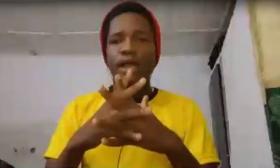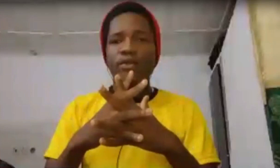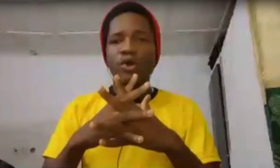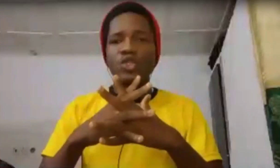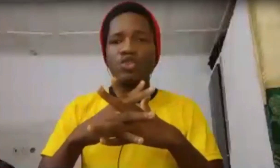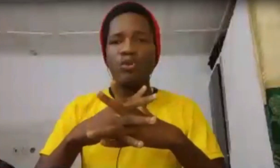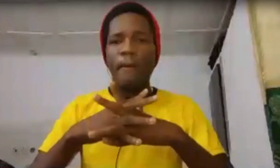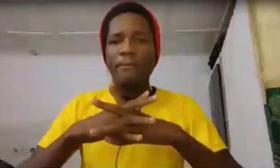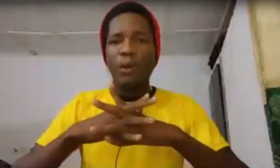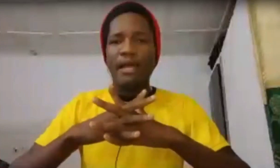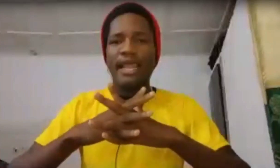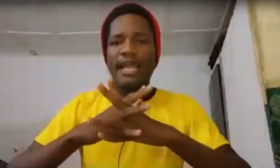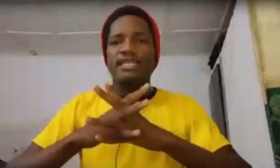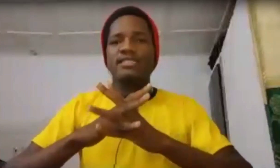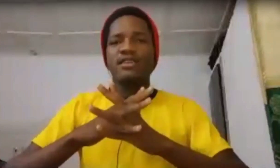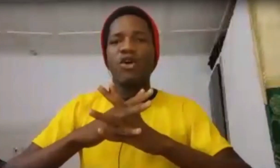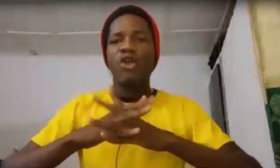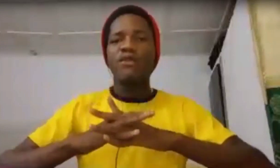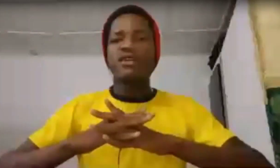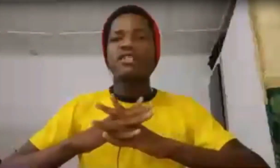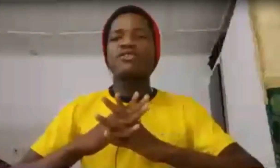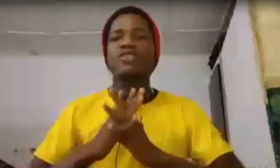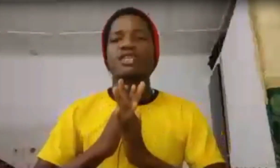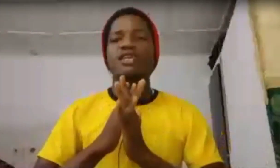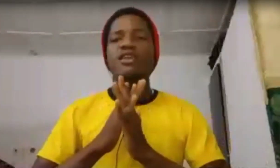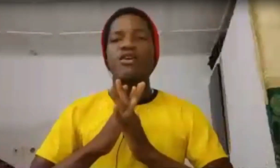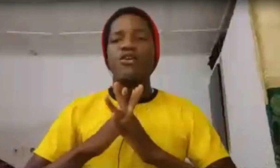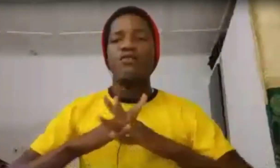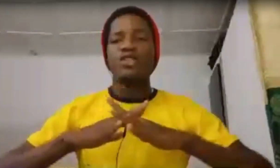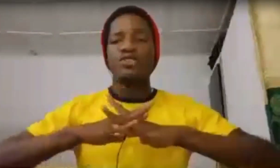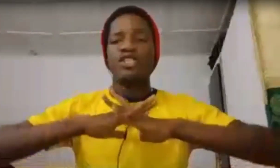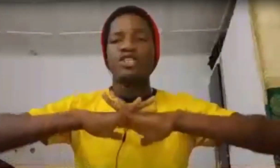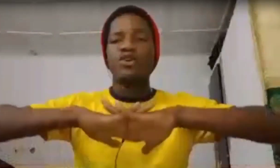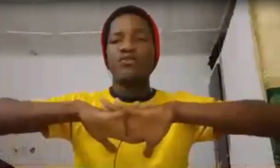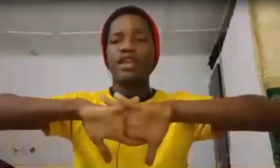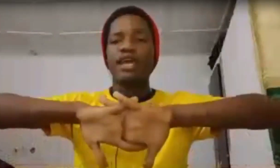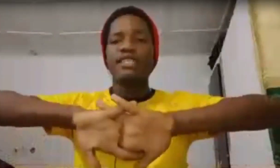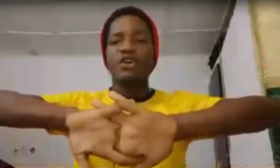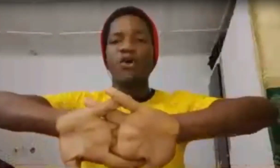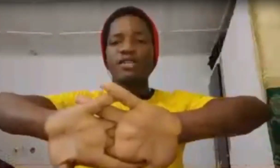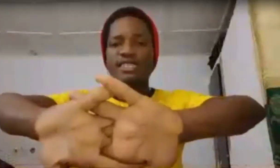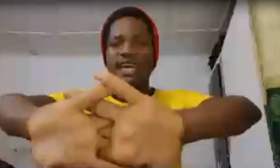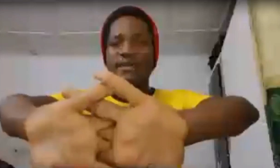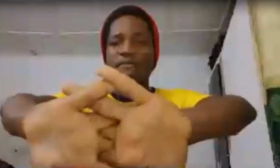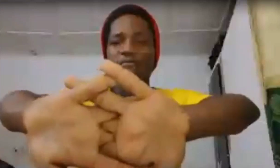might want to normalize or even create a routine for stretching your fingers all the time,